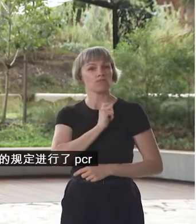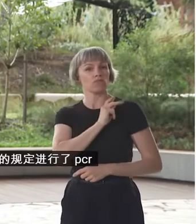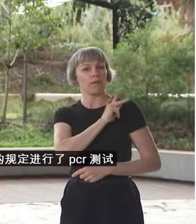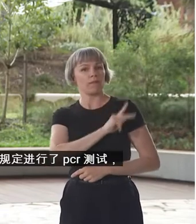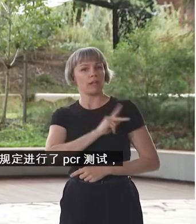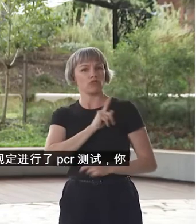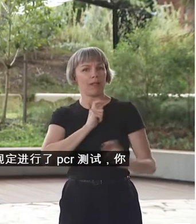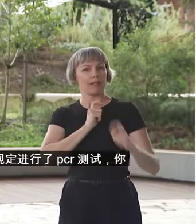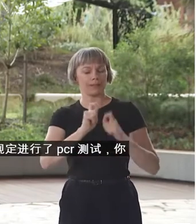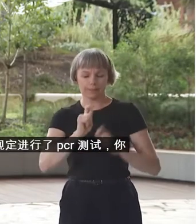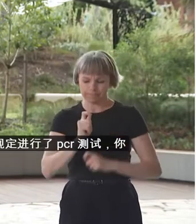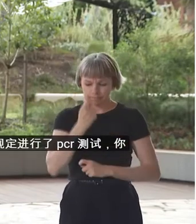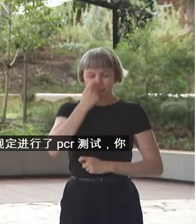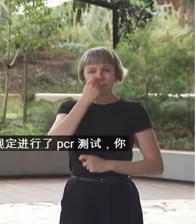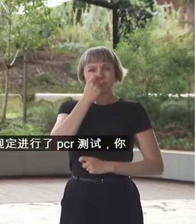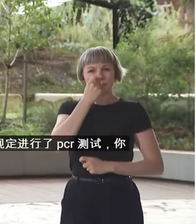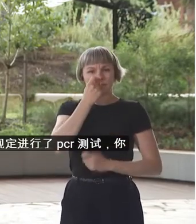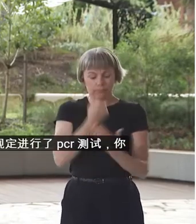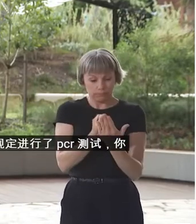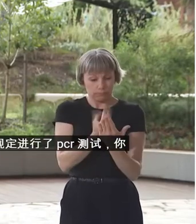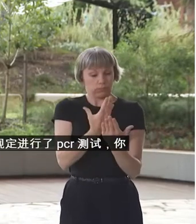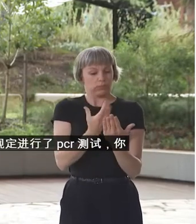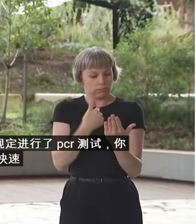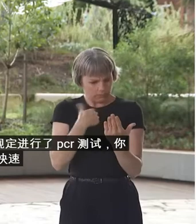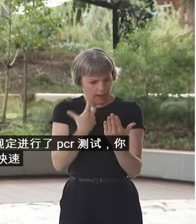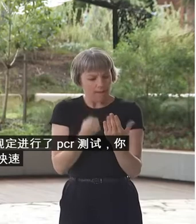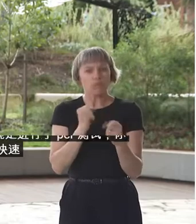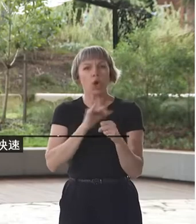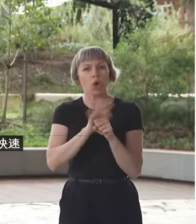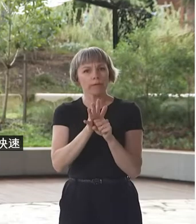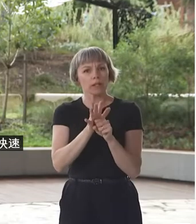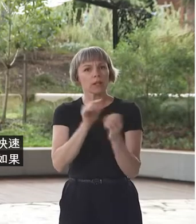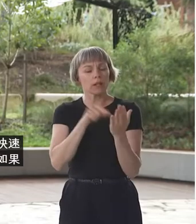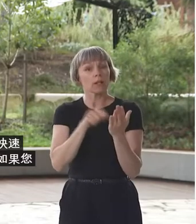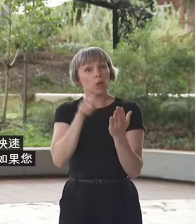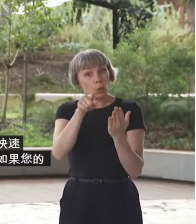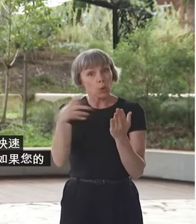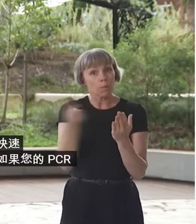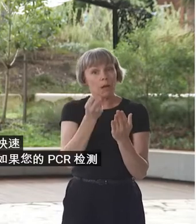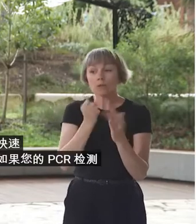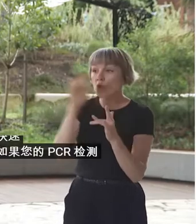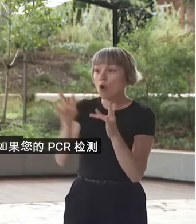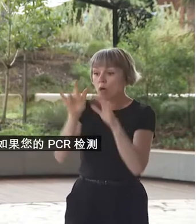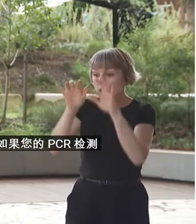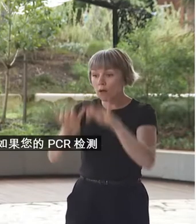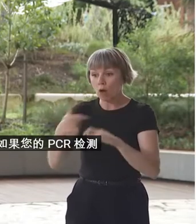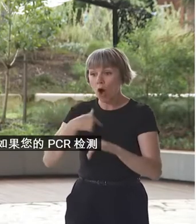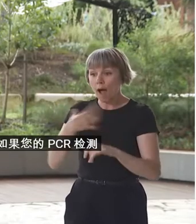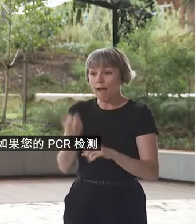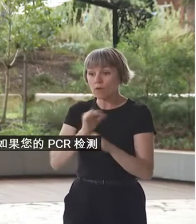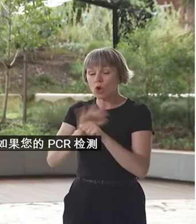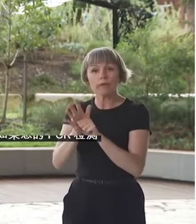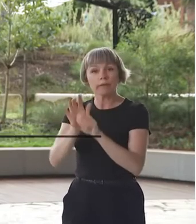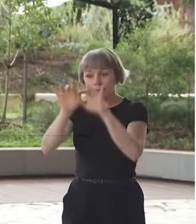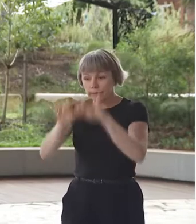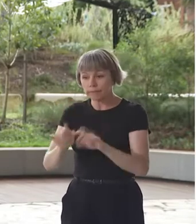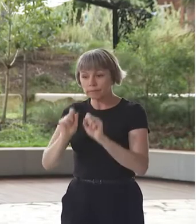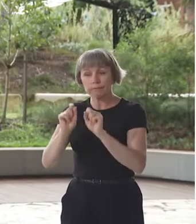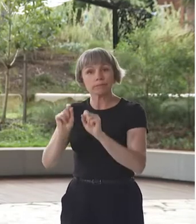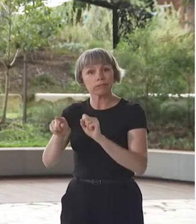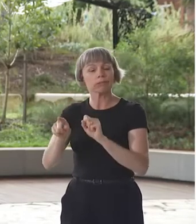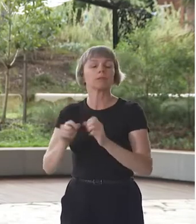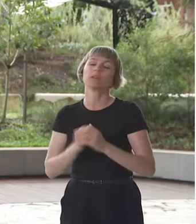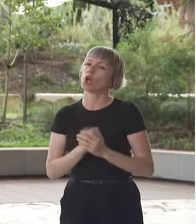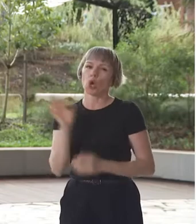on the app, you do not need to register your positive rapid antigen test. If you have a PCR test that is positive, and that has